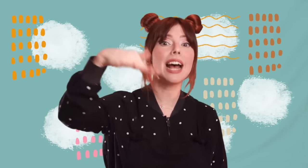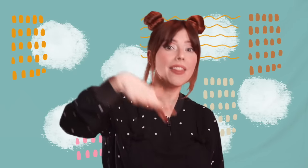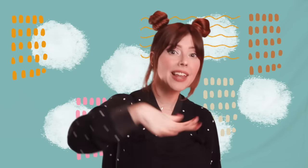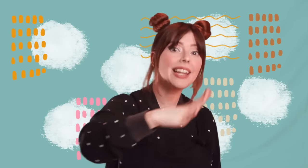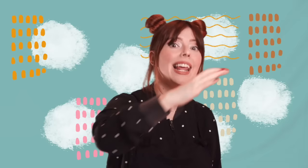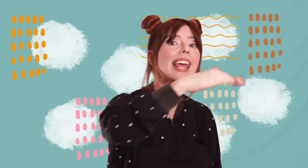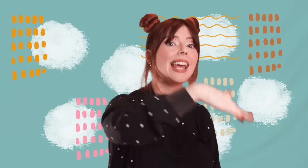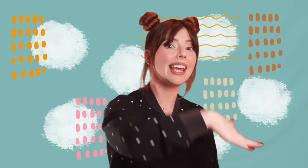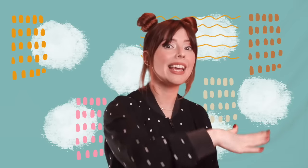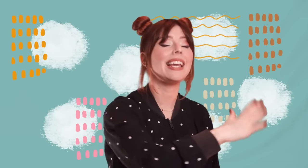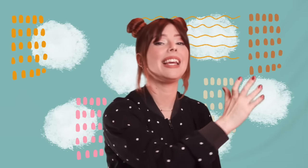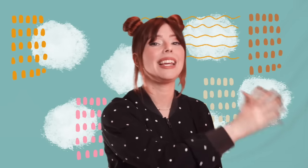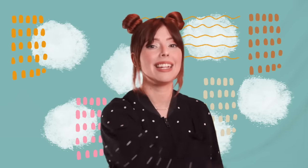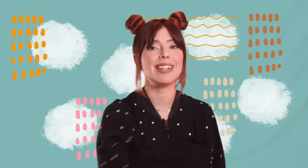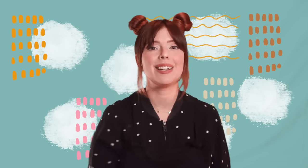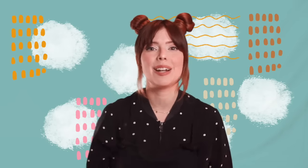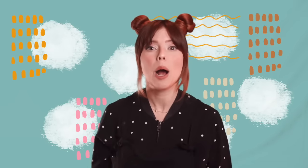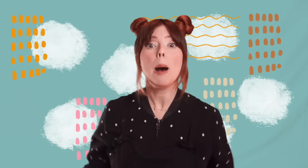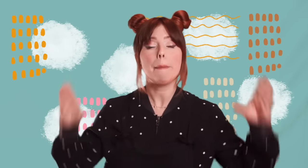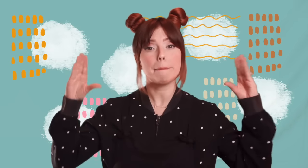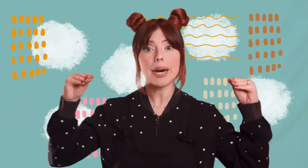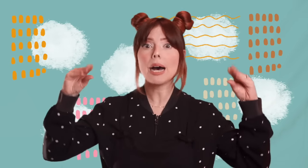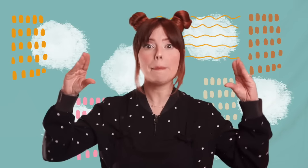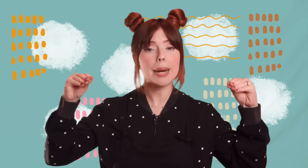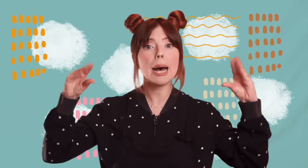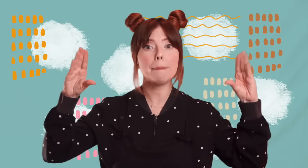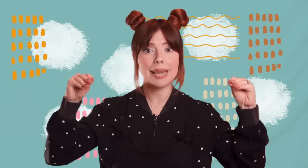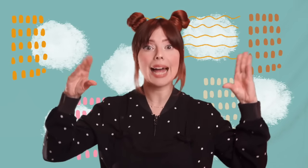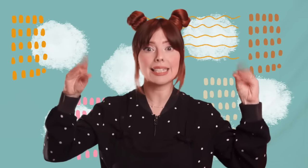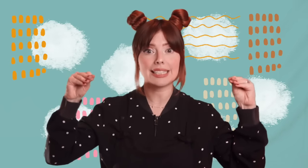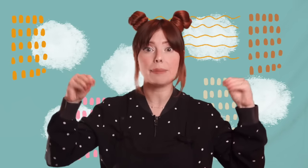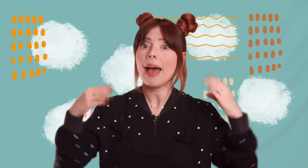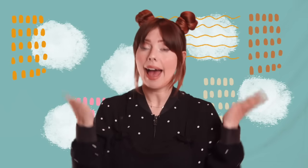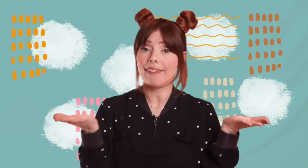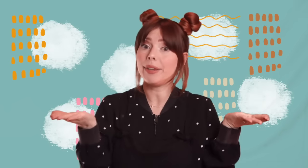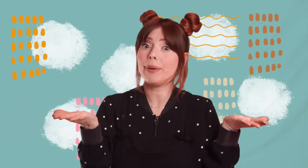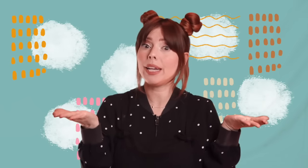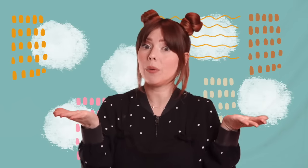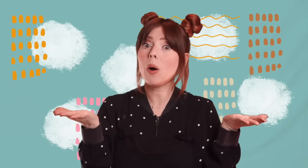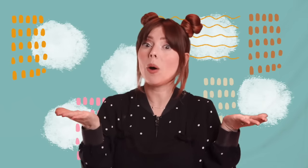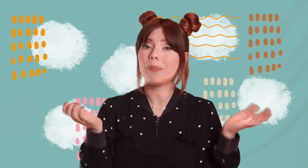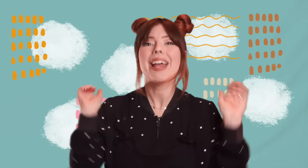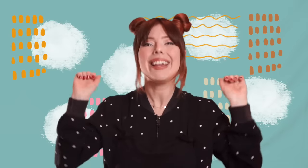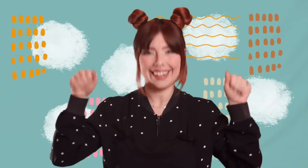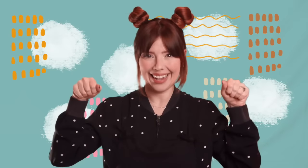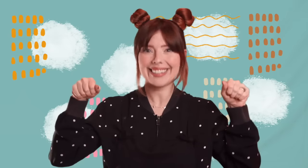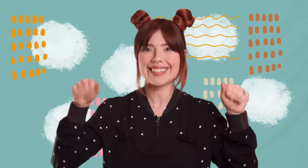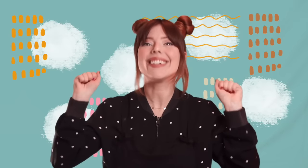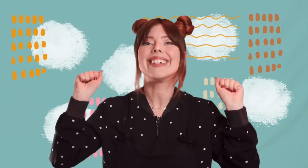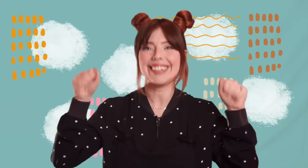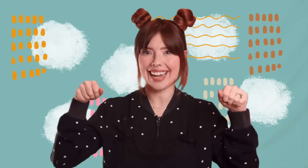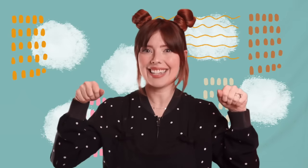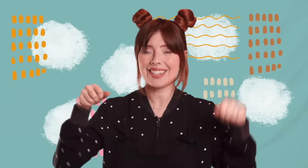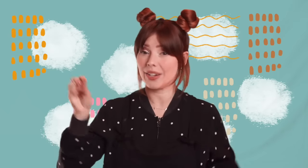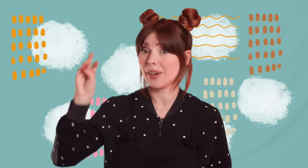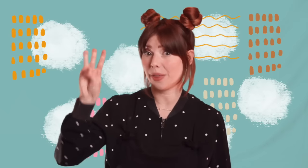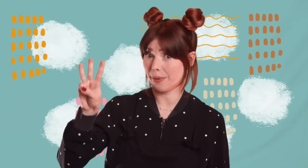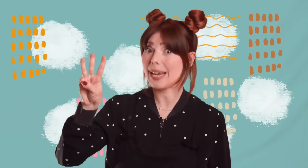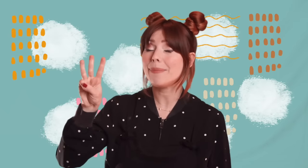the lane. Ba, ba, black sheep, have you any wool? Yes, sir, three